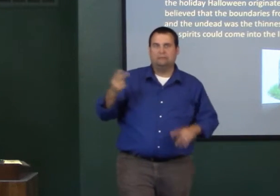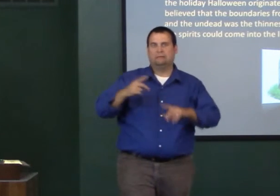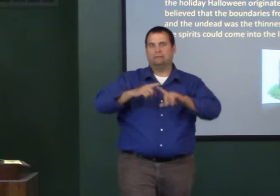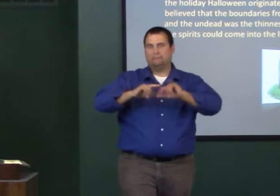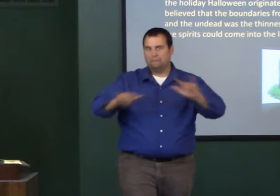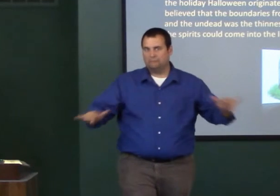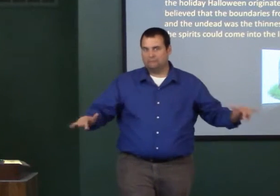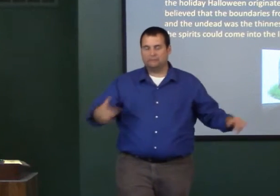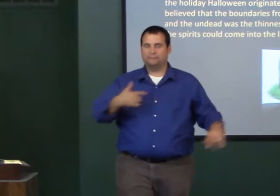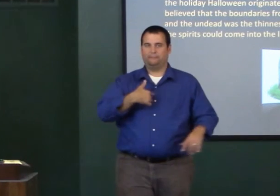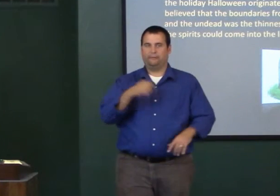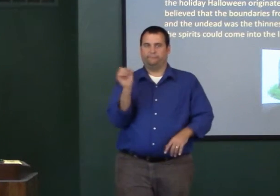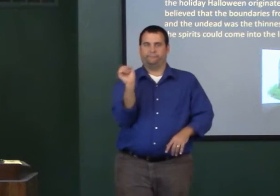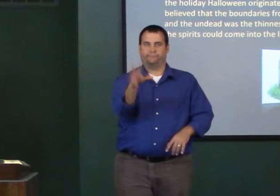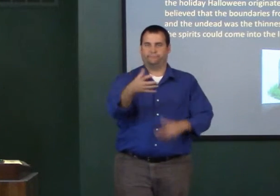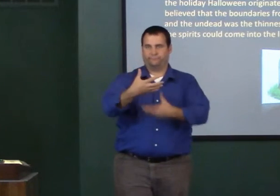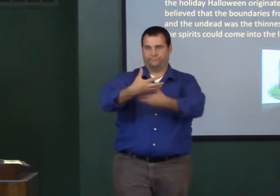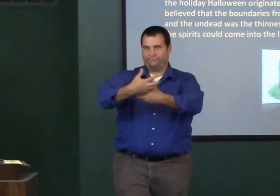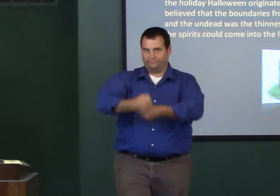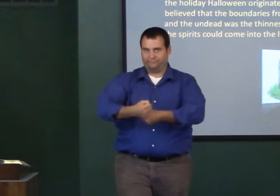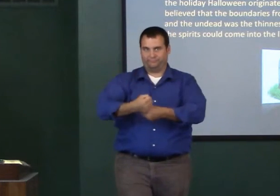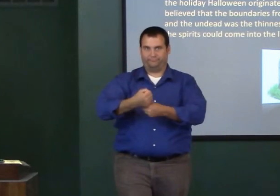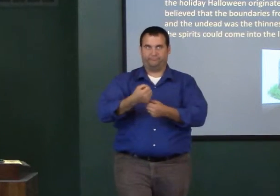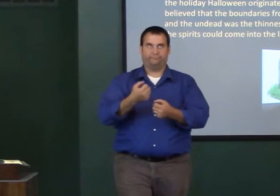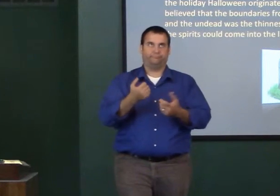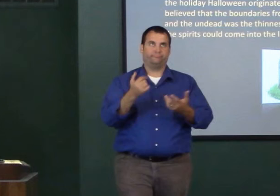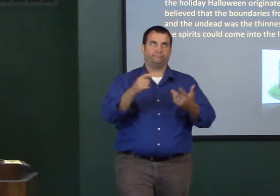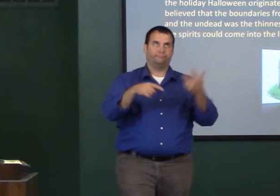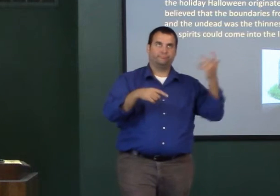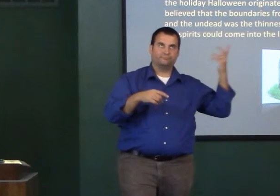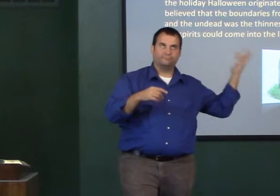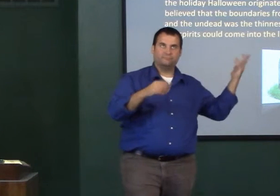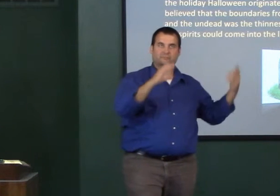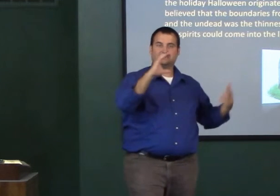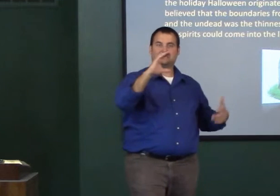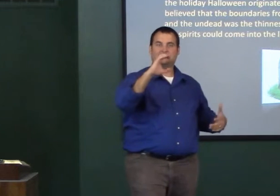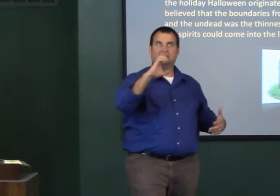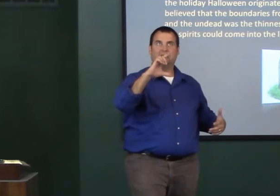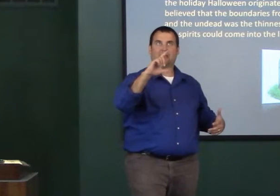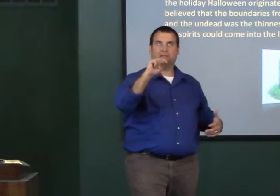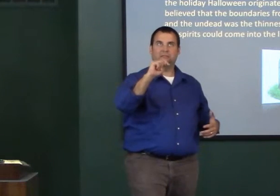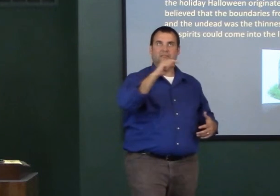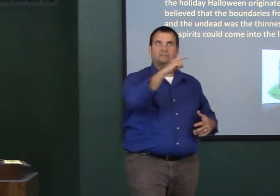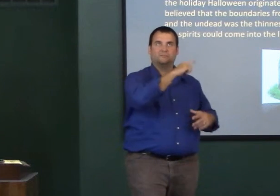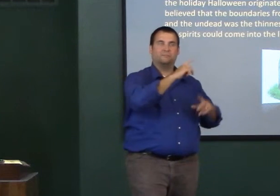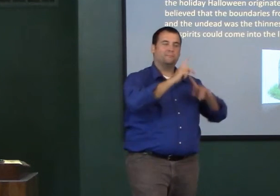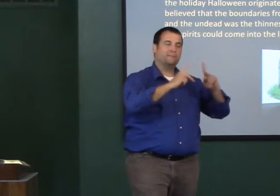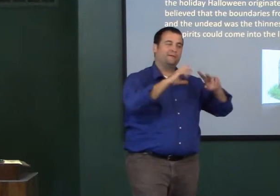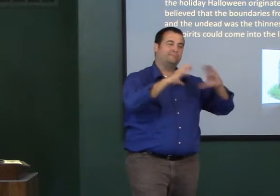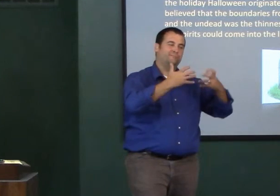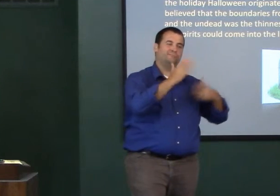It's a lot of histories, a lot of things, but I'm going to summarize it. You